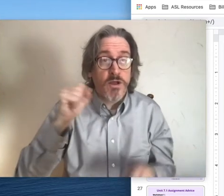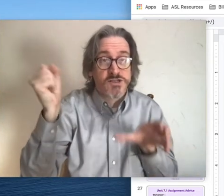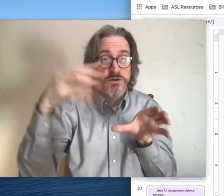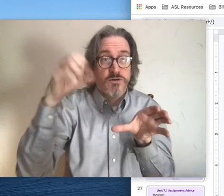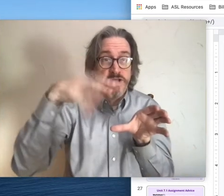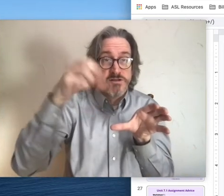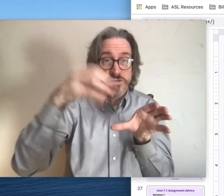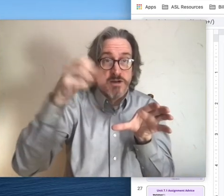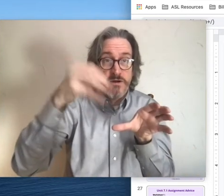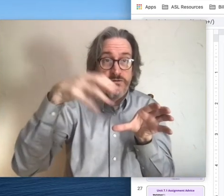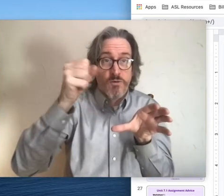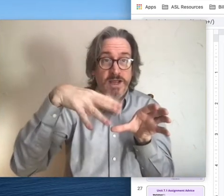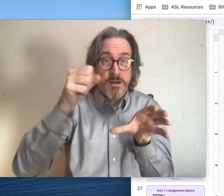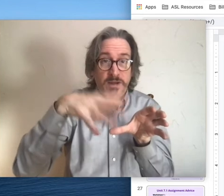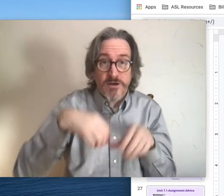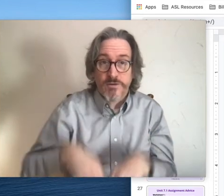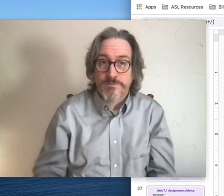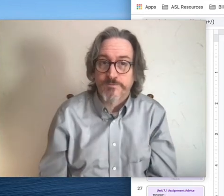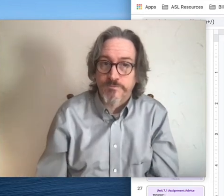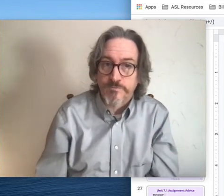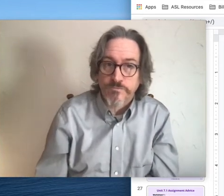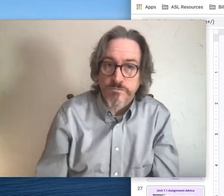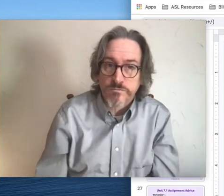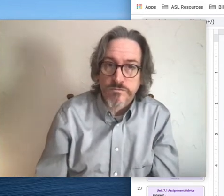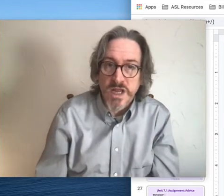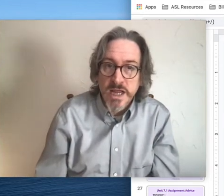They also talk about throwing it in a blender.